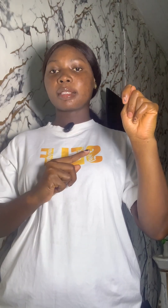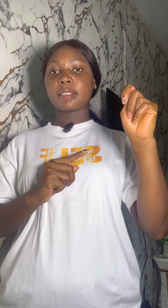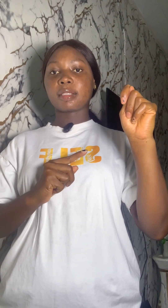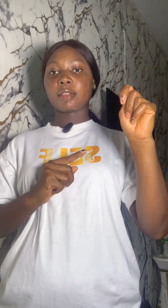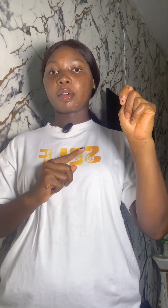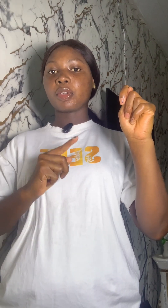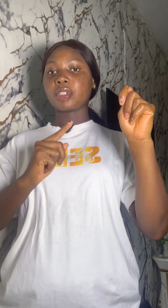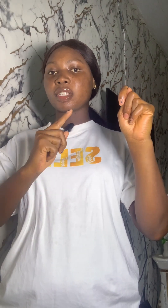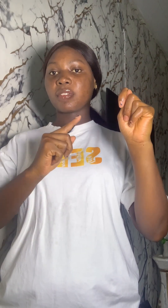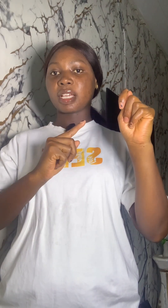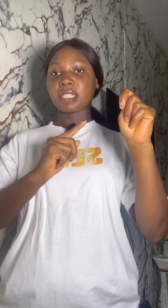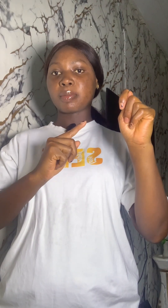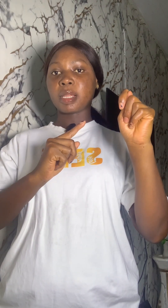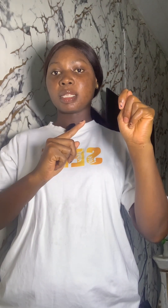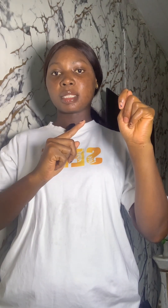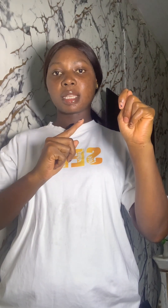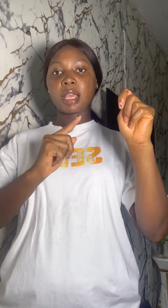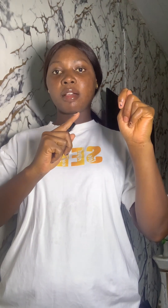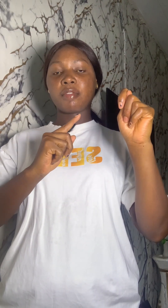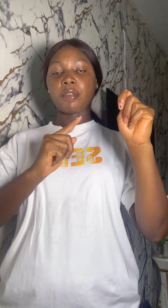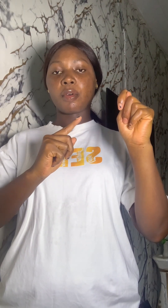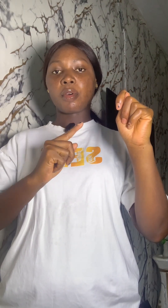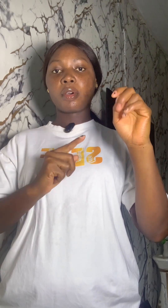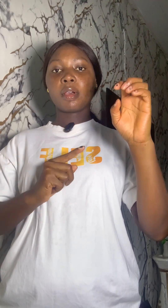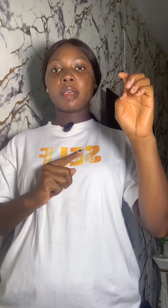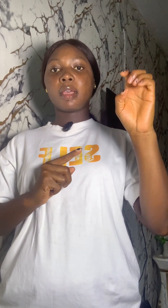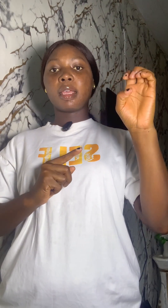exit. Or you just finger spell it for